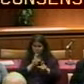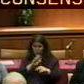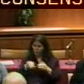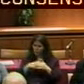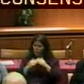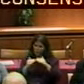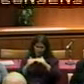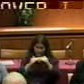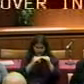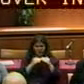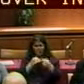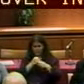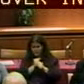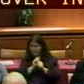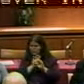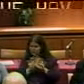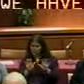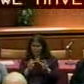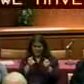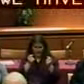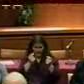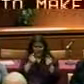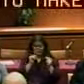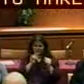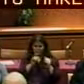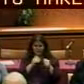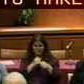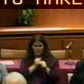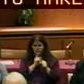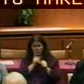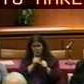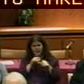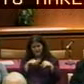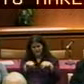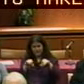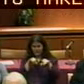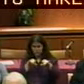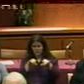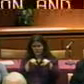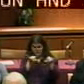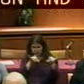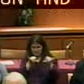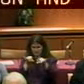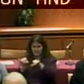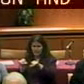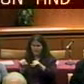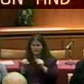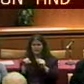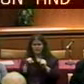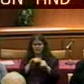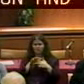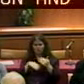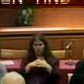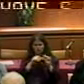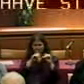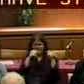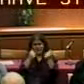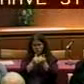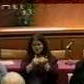and, you know, and so on and so forth, and making sure we have standards that are the same. and so that all the agencies and individuals and